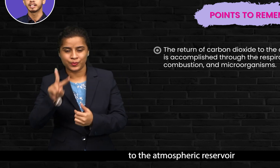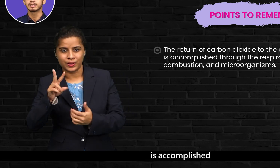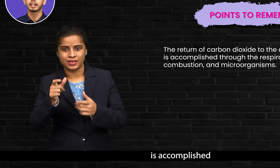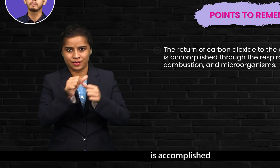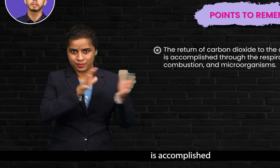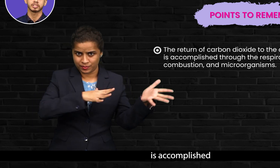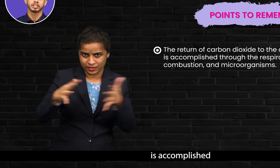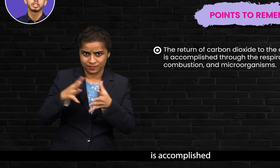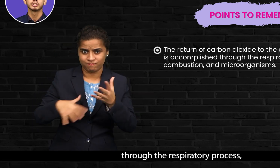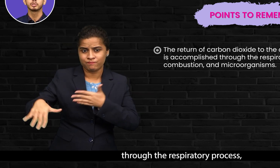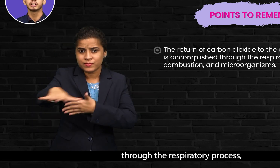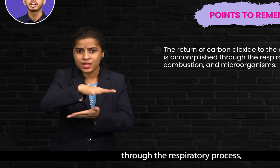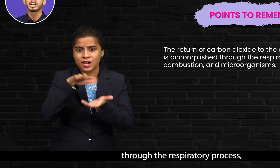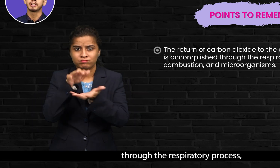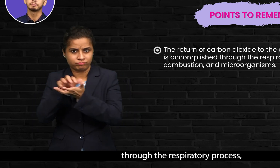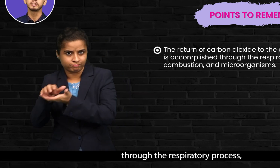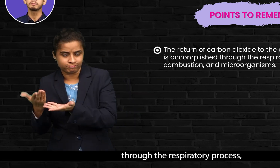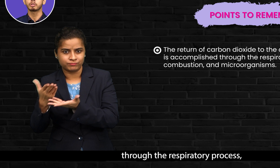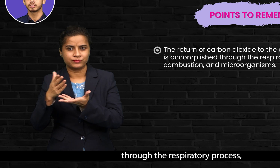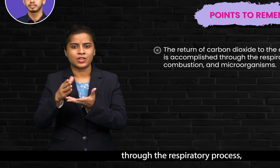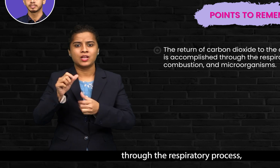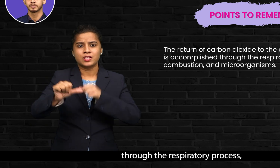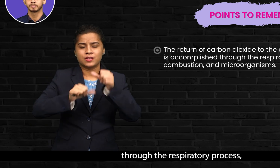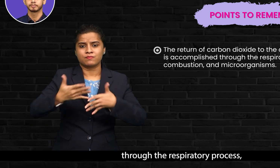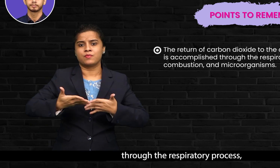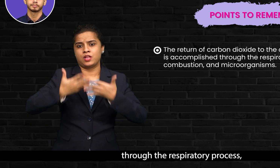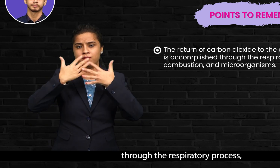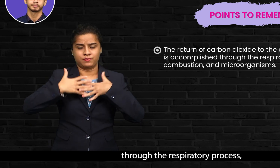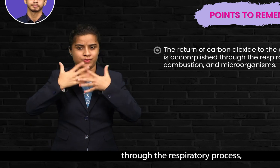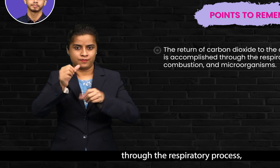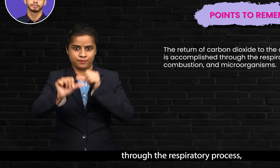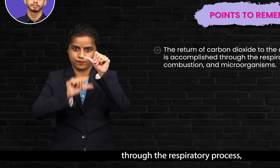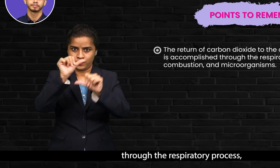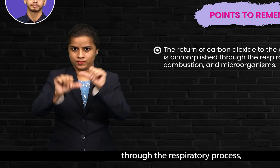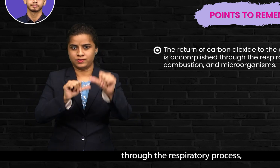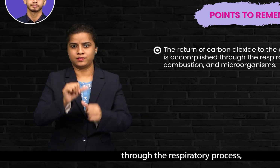reservoir is accomplished through the respiratory process,